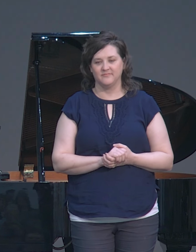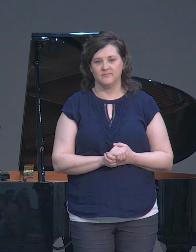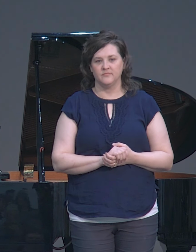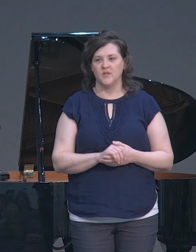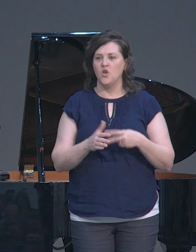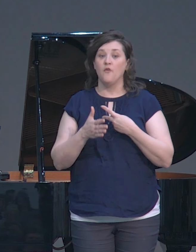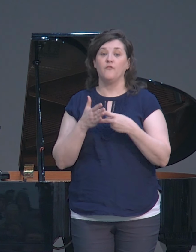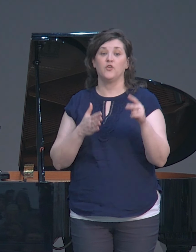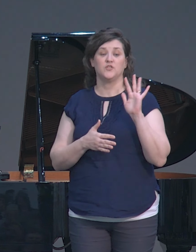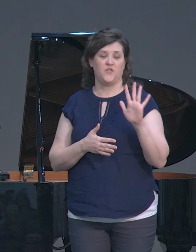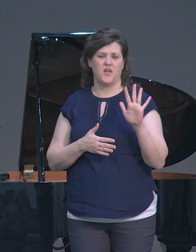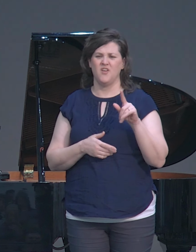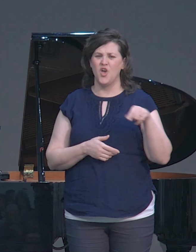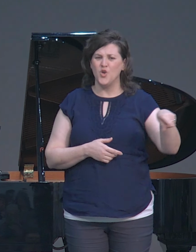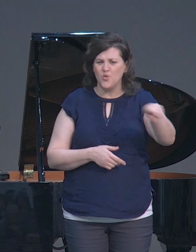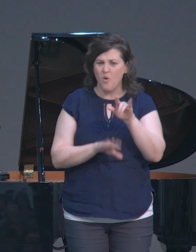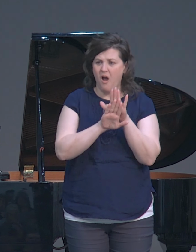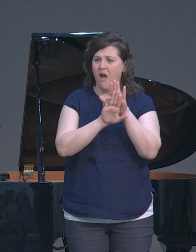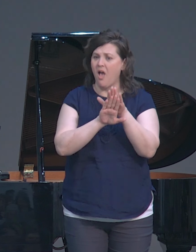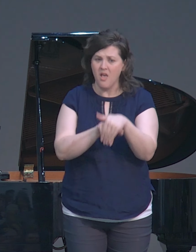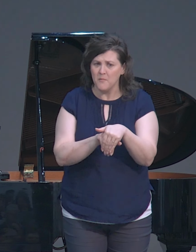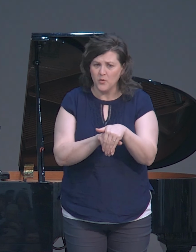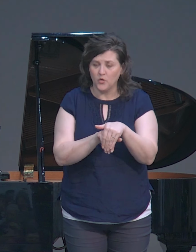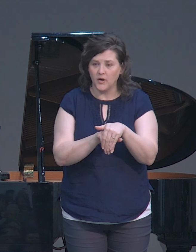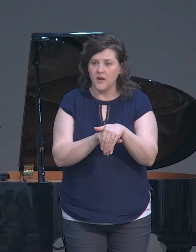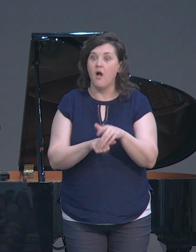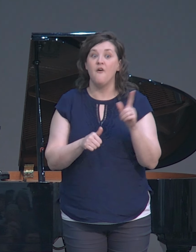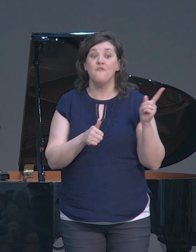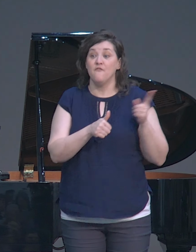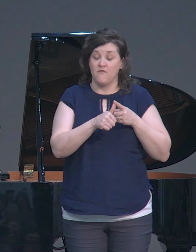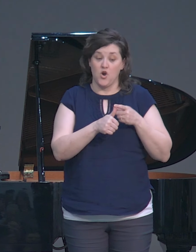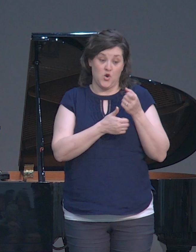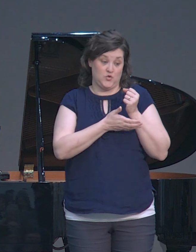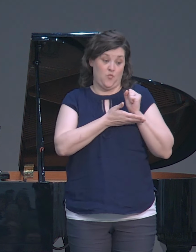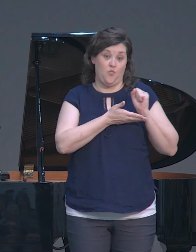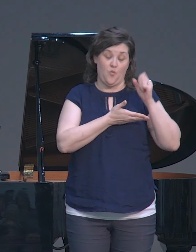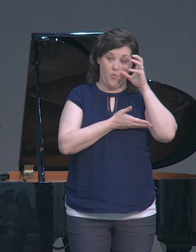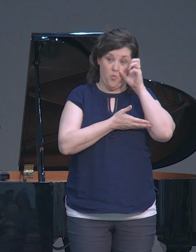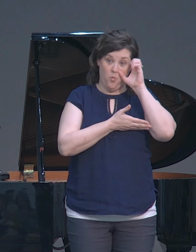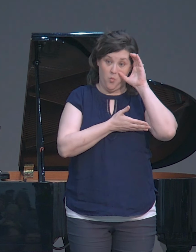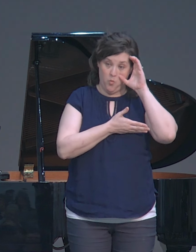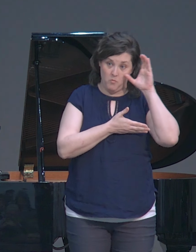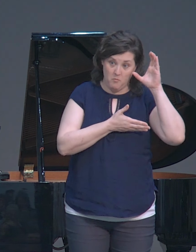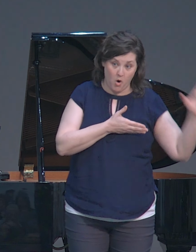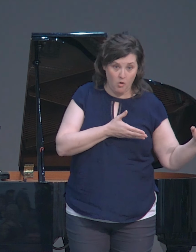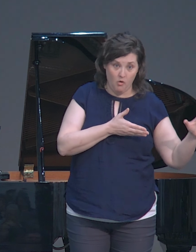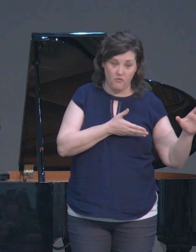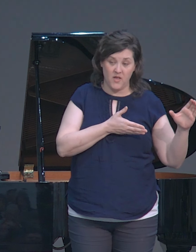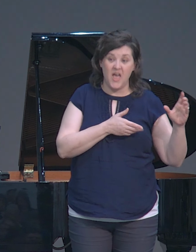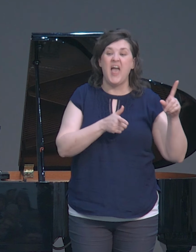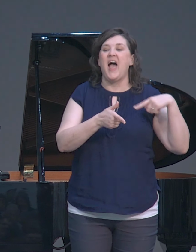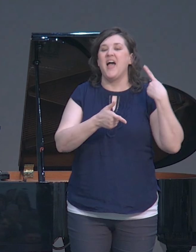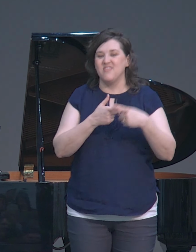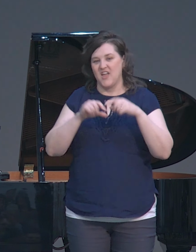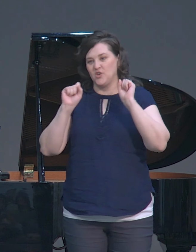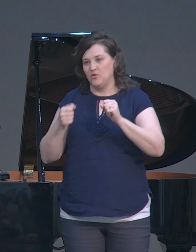Look at verse 5. You hypocrite, first take the log out of your own eye, and then you will see clearly to take the speck out of your brother's